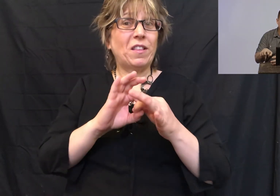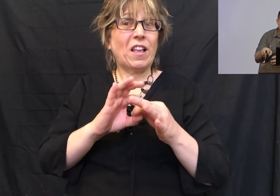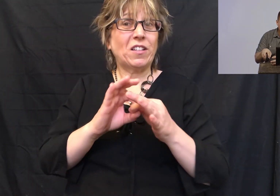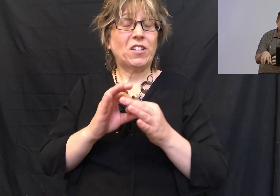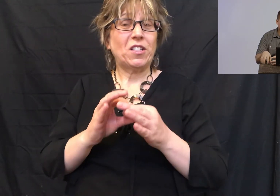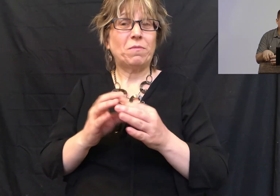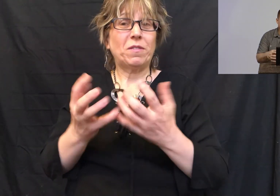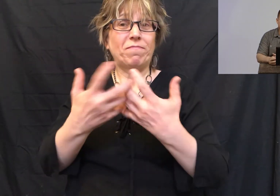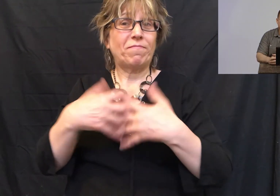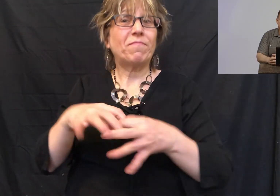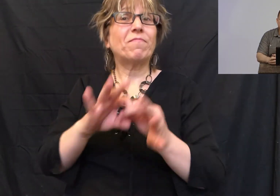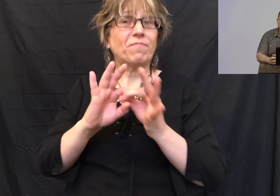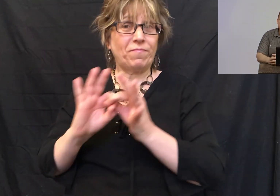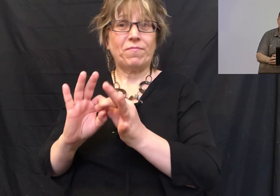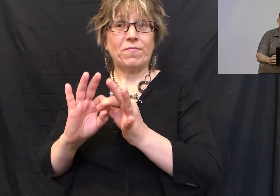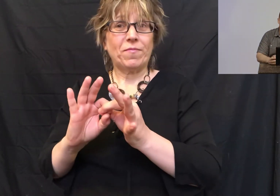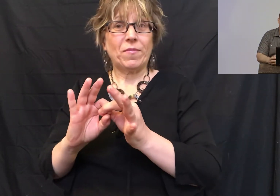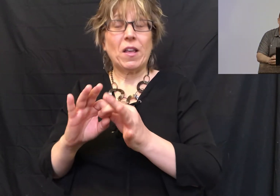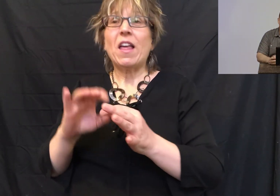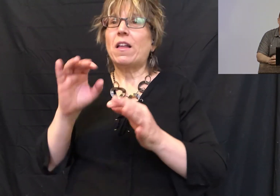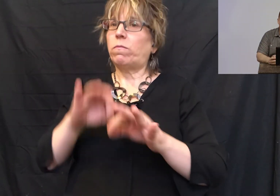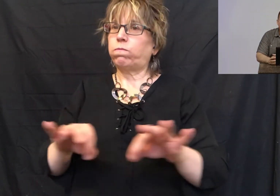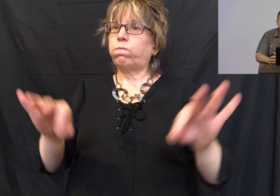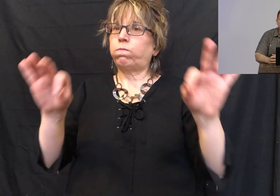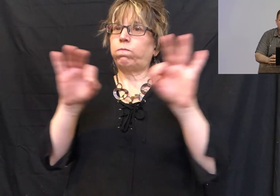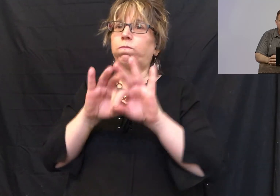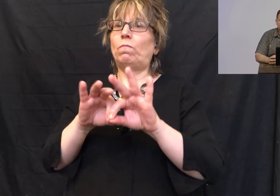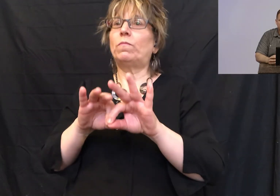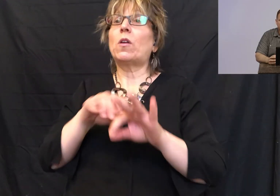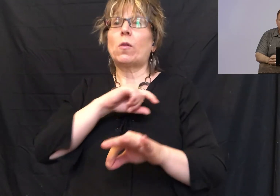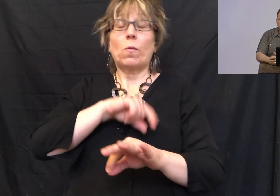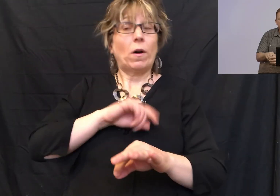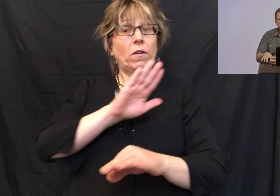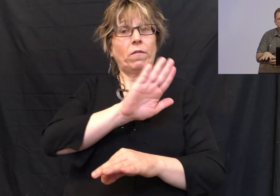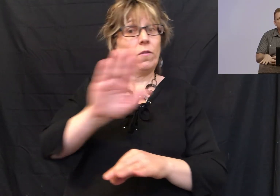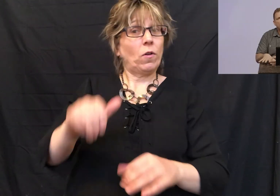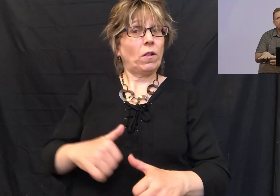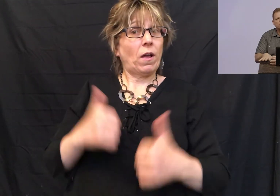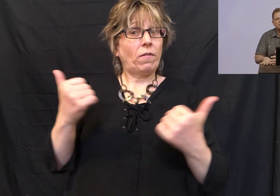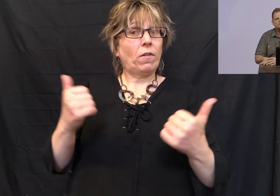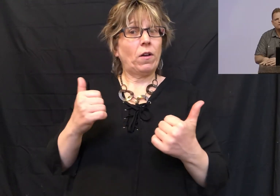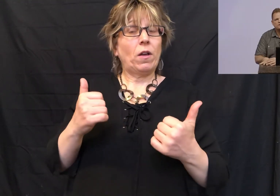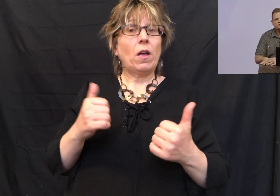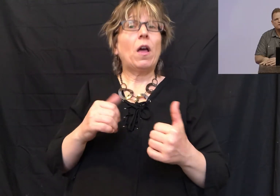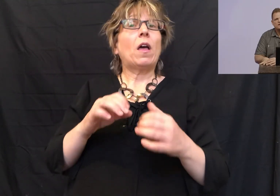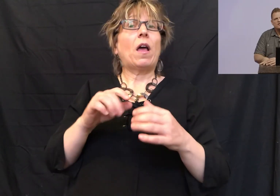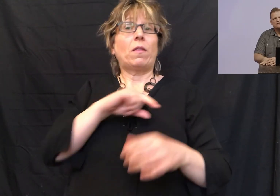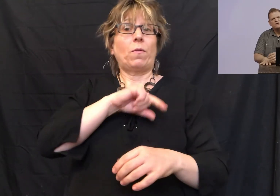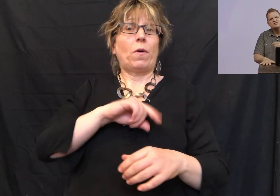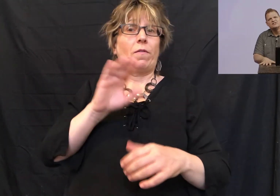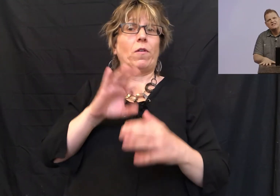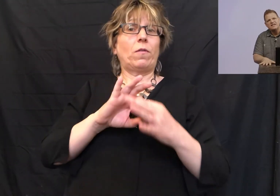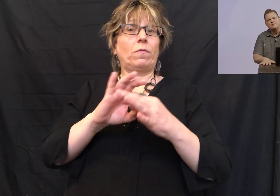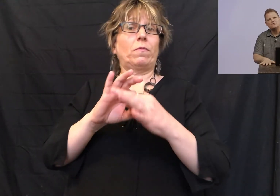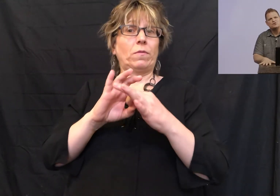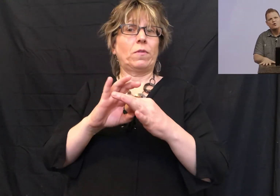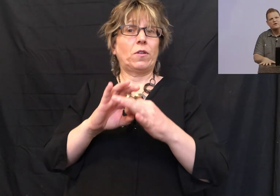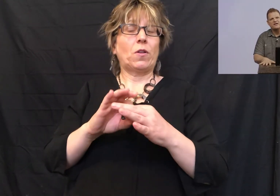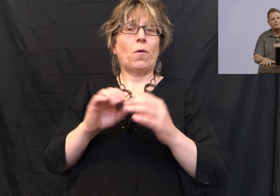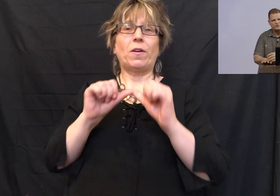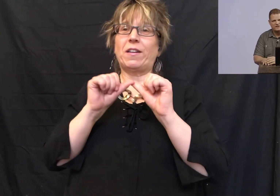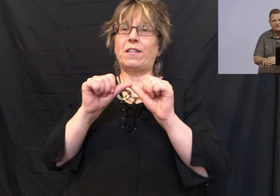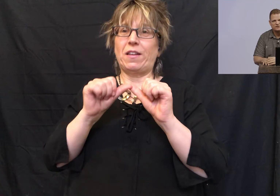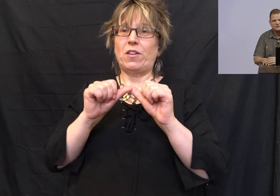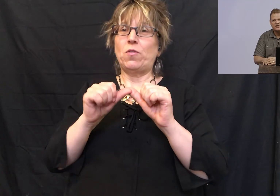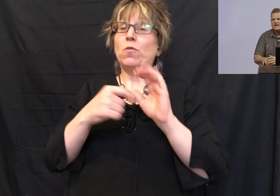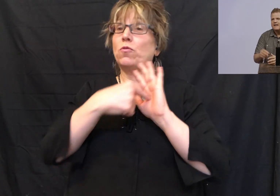together with us, because this matters greatly. The quality of your life depends on the quality of your relationships. So let's keep showing